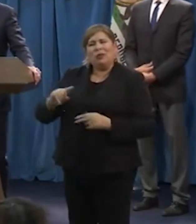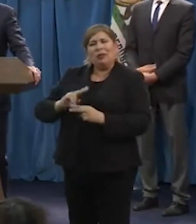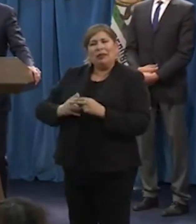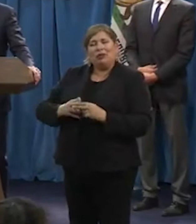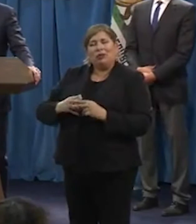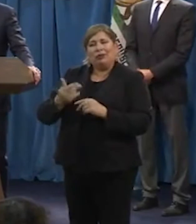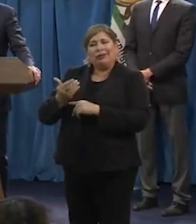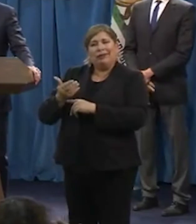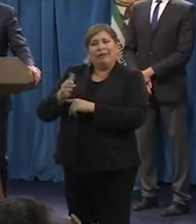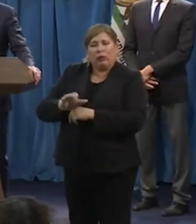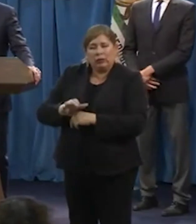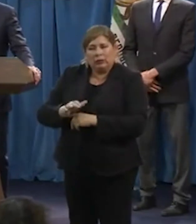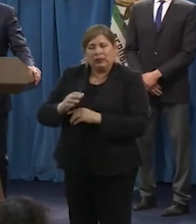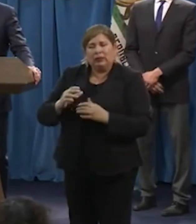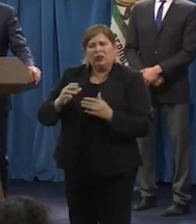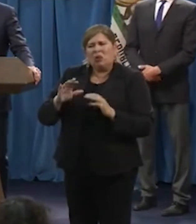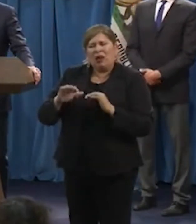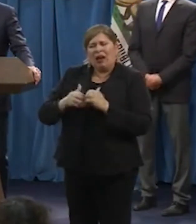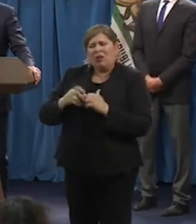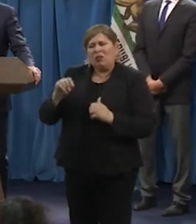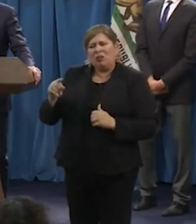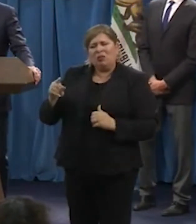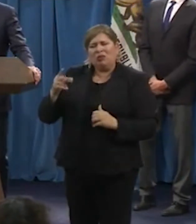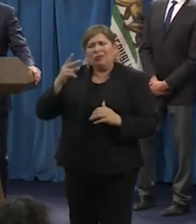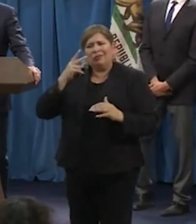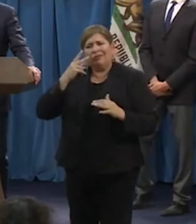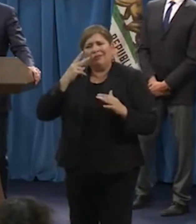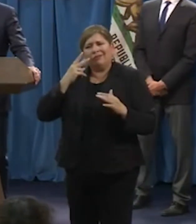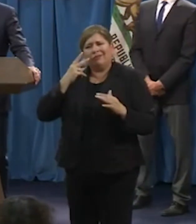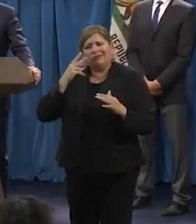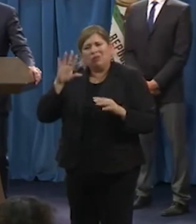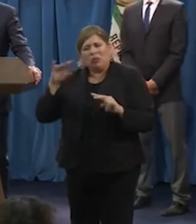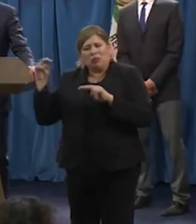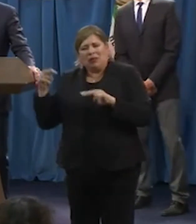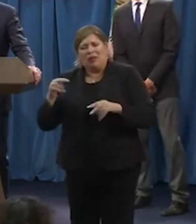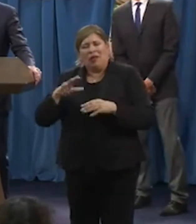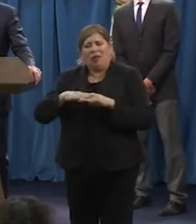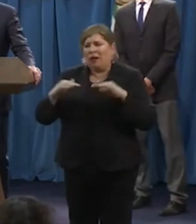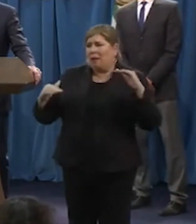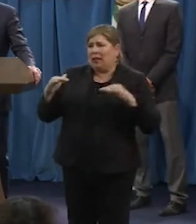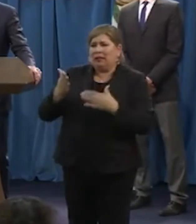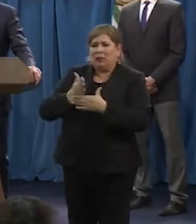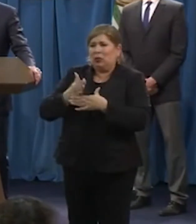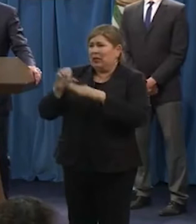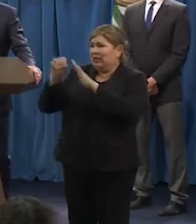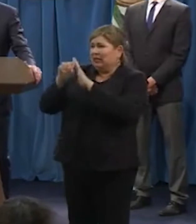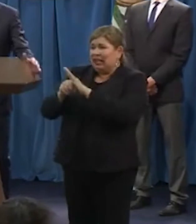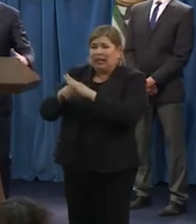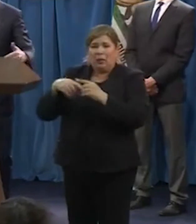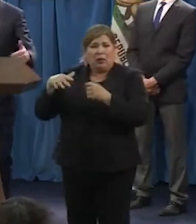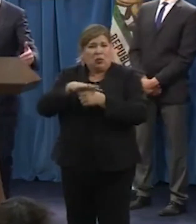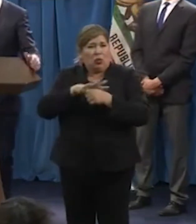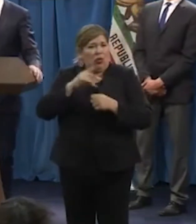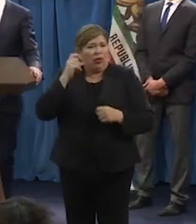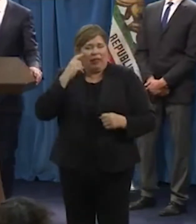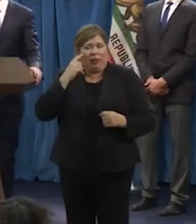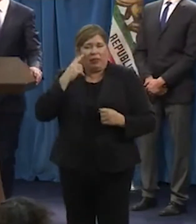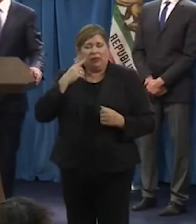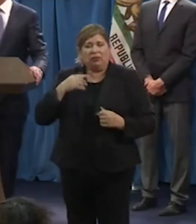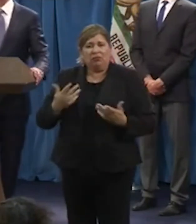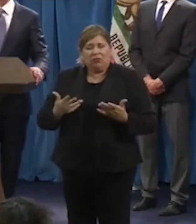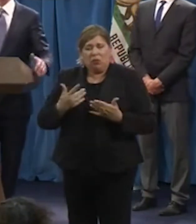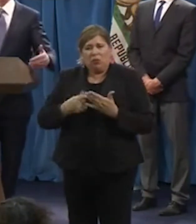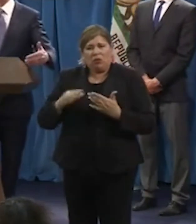you sort of see the balance of power between the state and the local government? They'll do the right thing. I see people doing the right thing. I